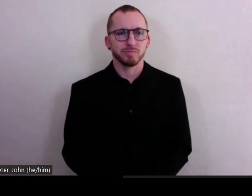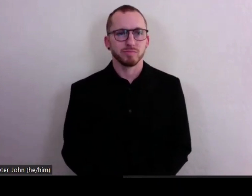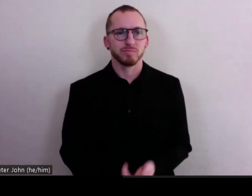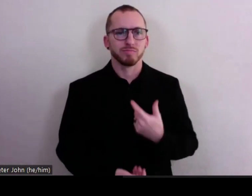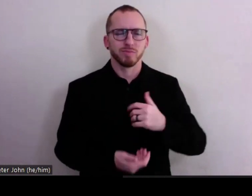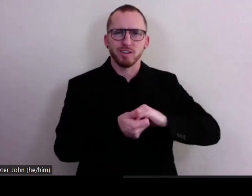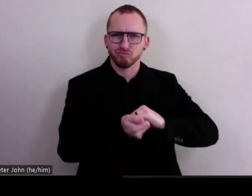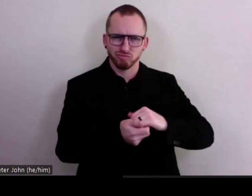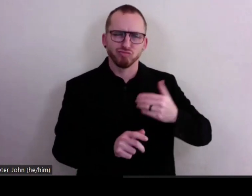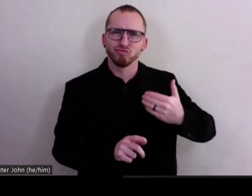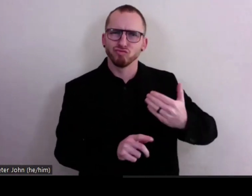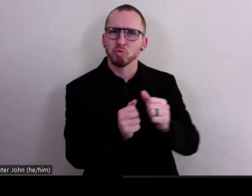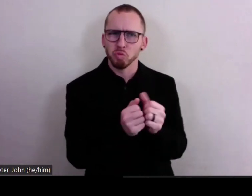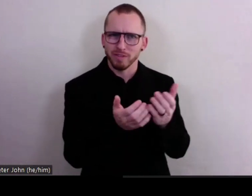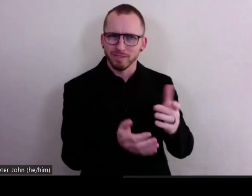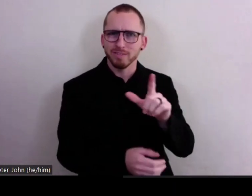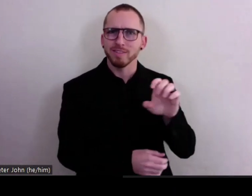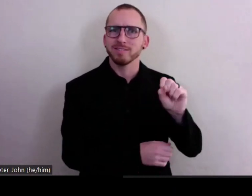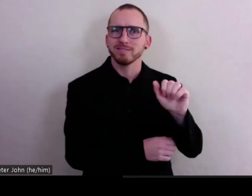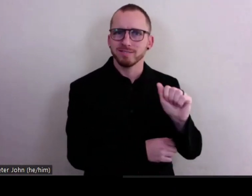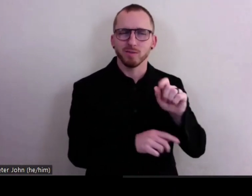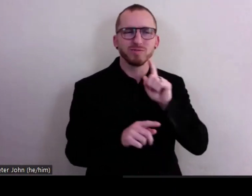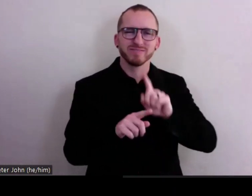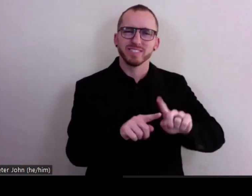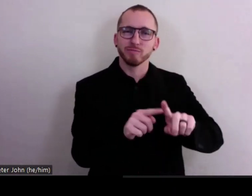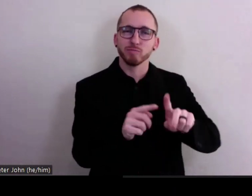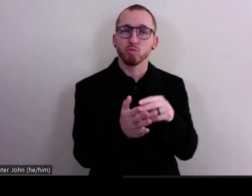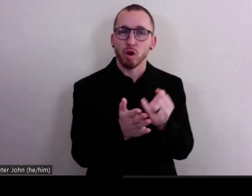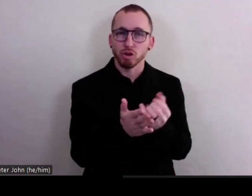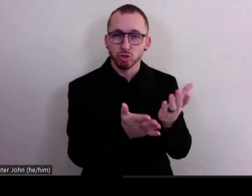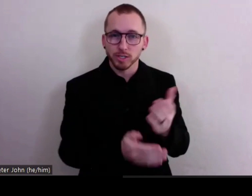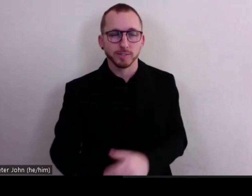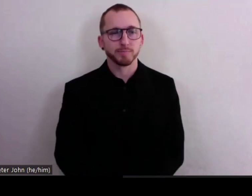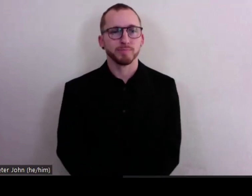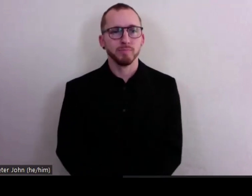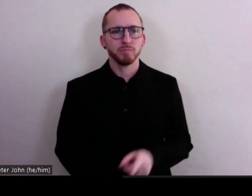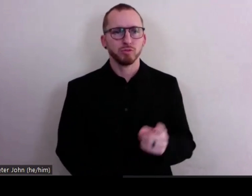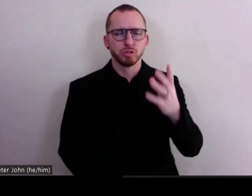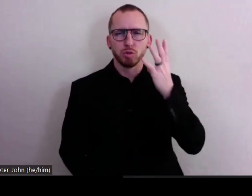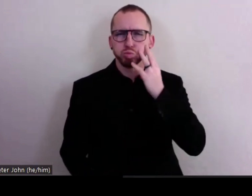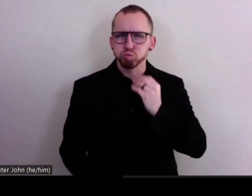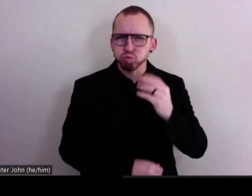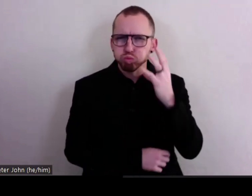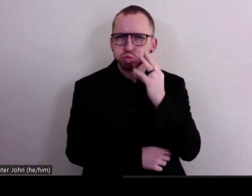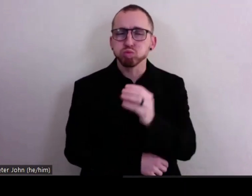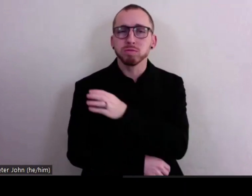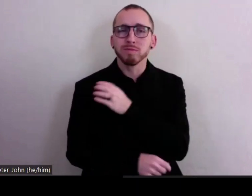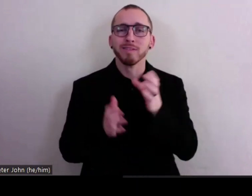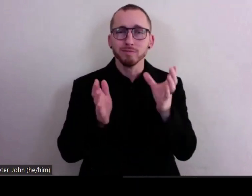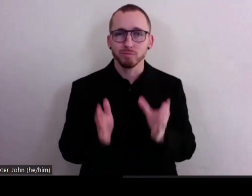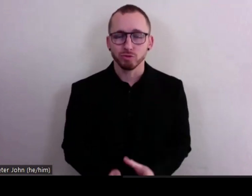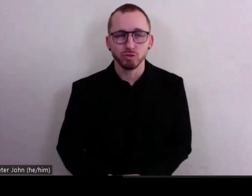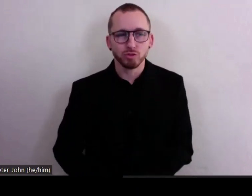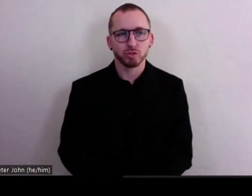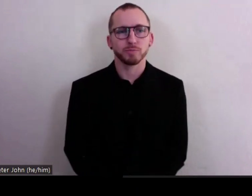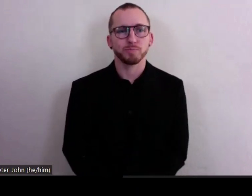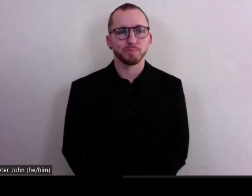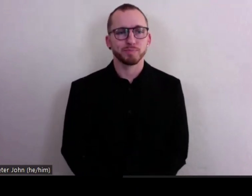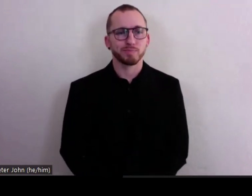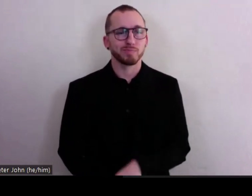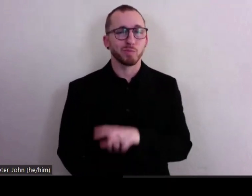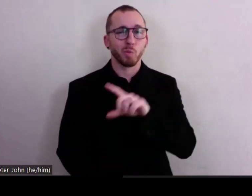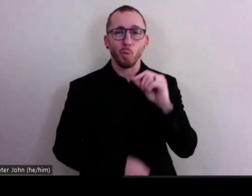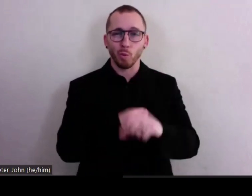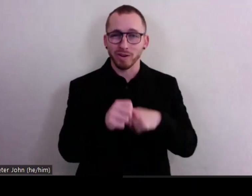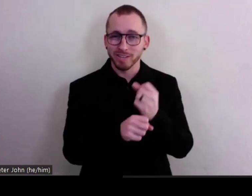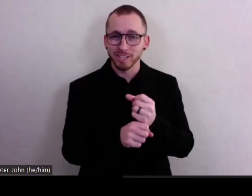times with Lesa on projects. And so Lesa's a seasoned clinician and a dynamic executive leader with over 2 decades of comprehensive